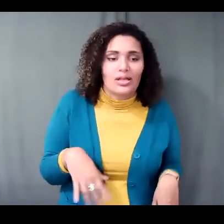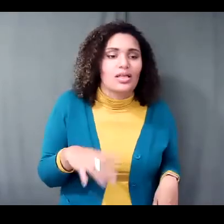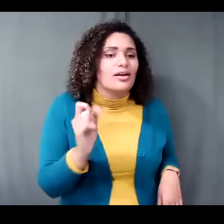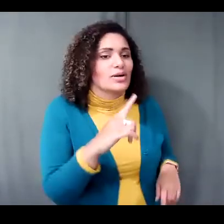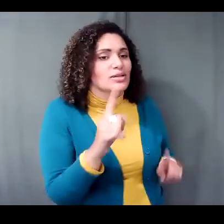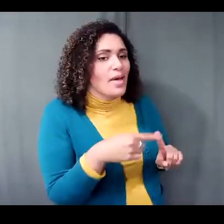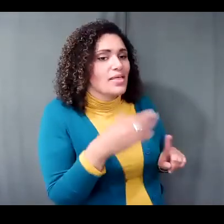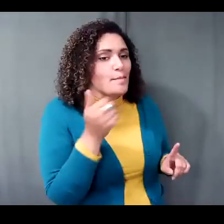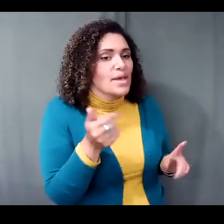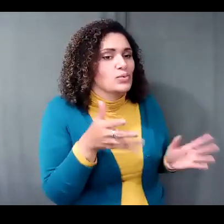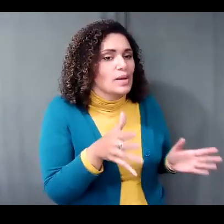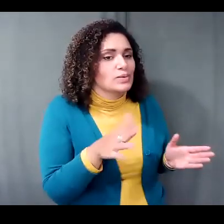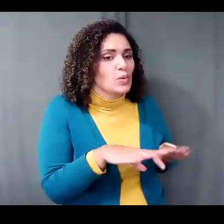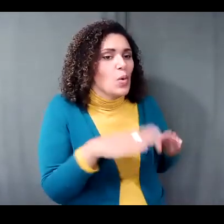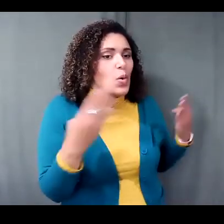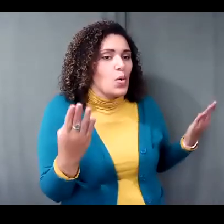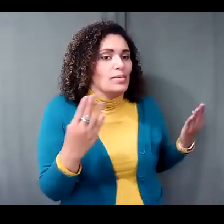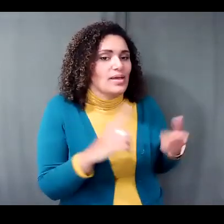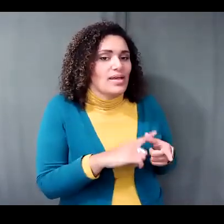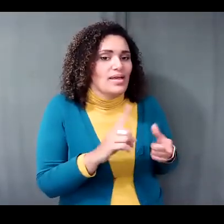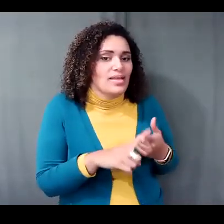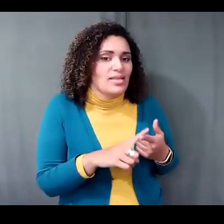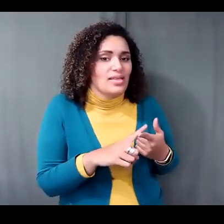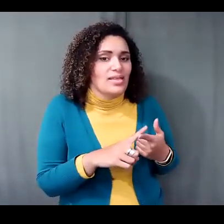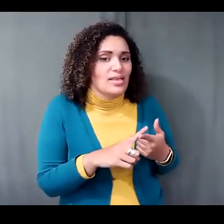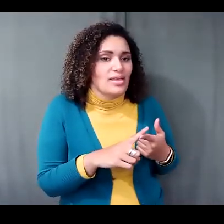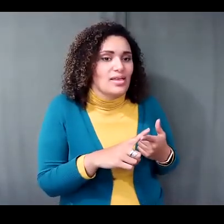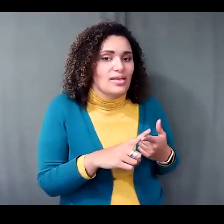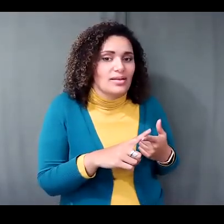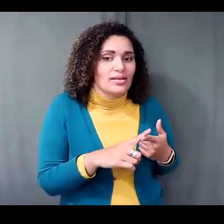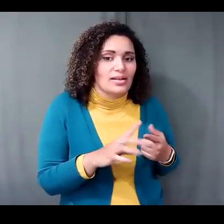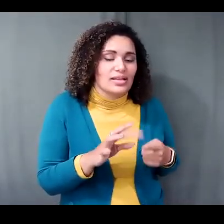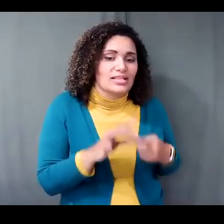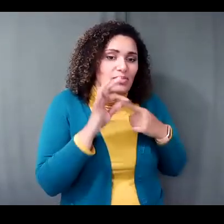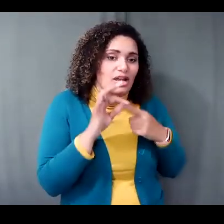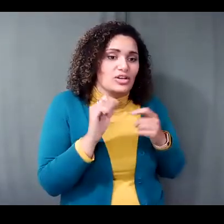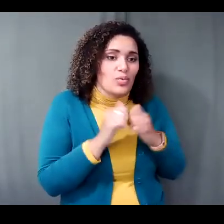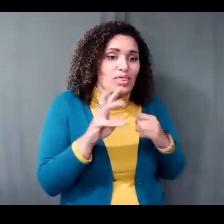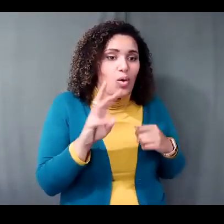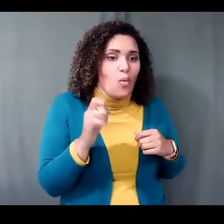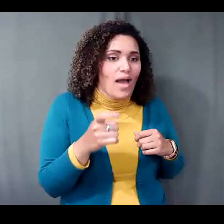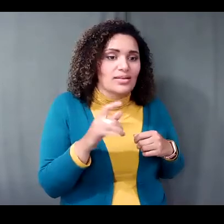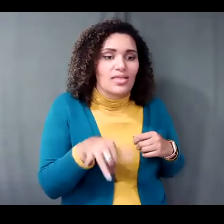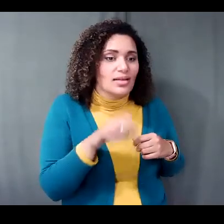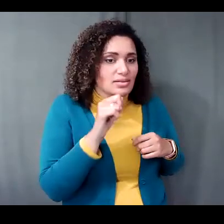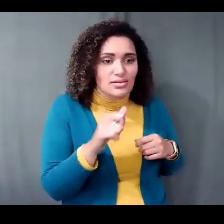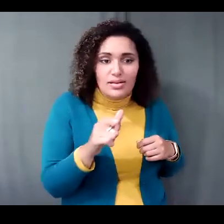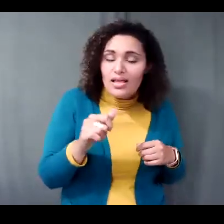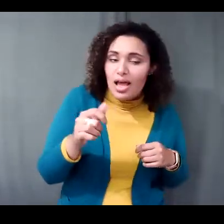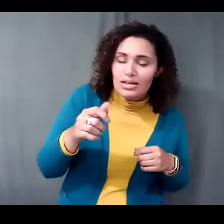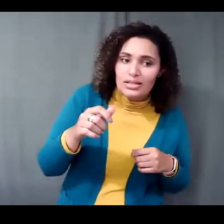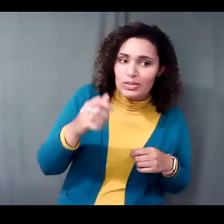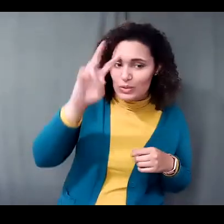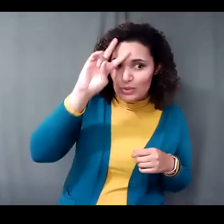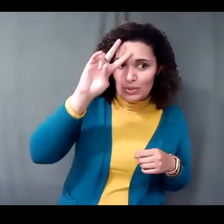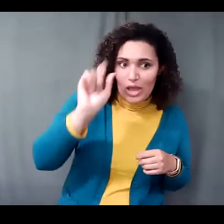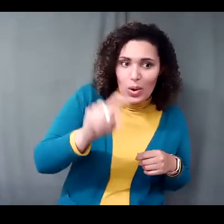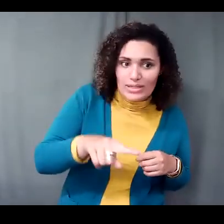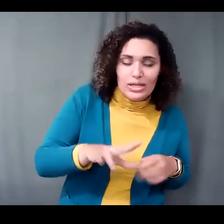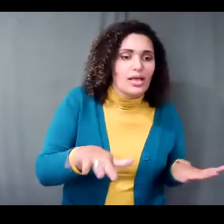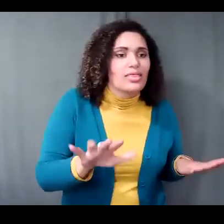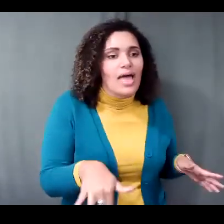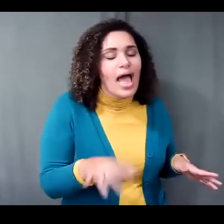tawnies, maybe we're going for, but maybe all of them are exposed to oxygen as well. So a tawny port, you can do the same thing. Drink a small